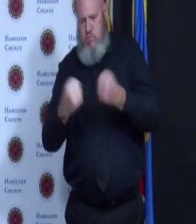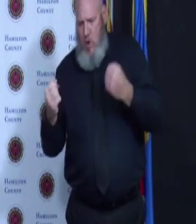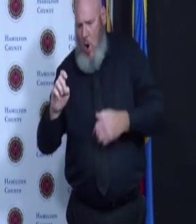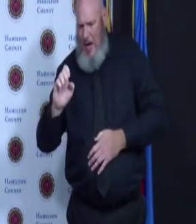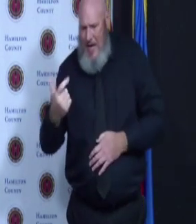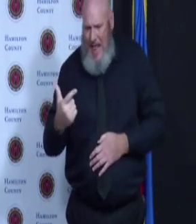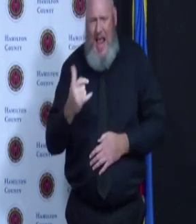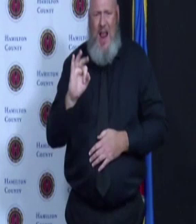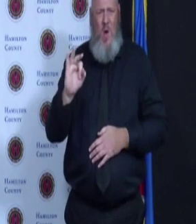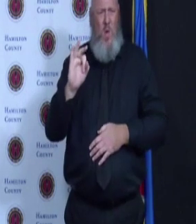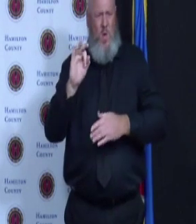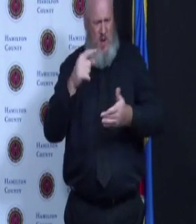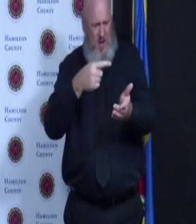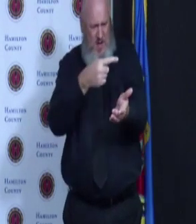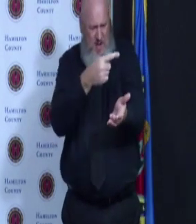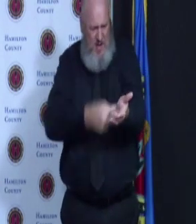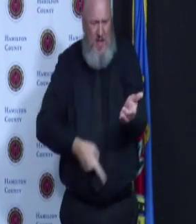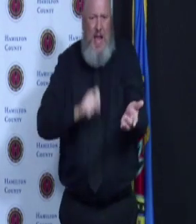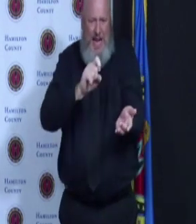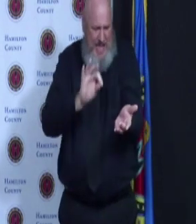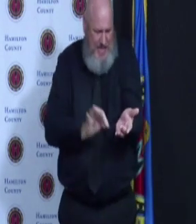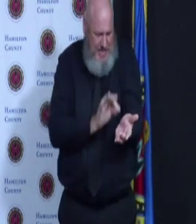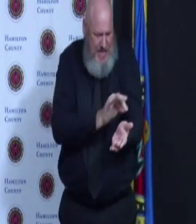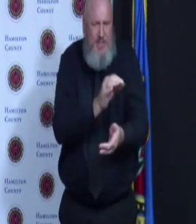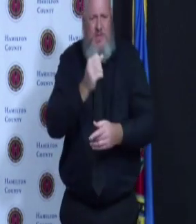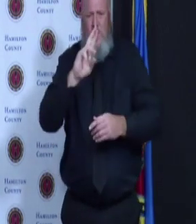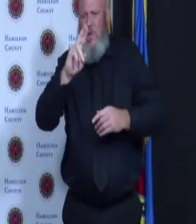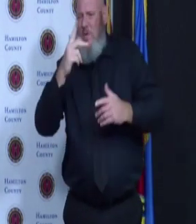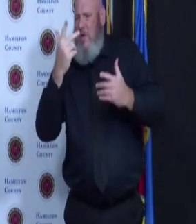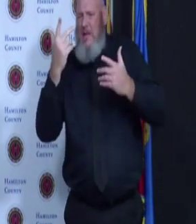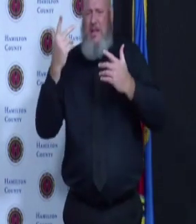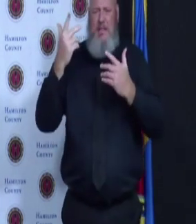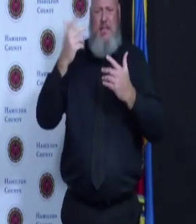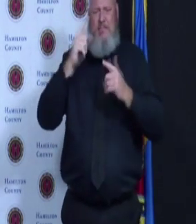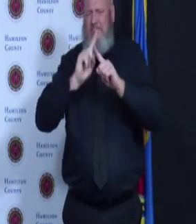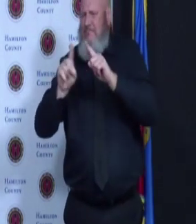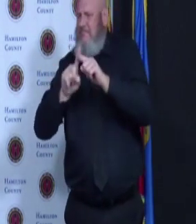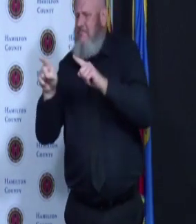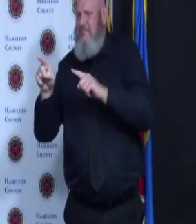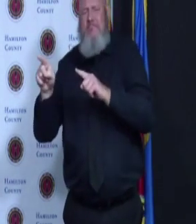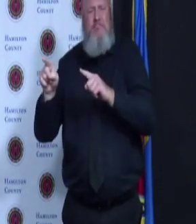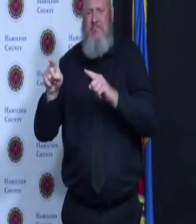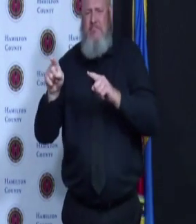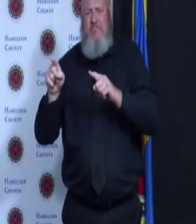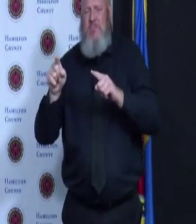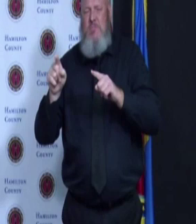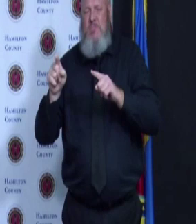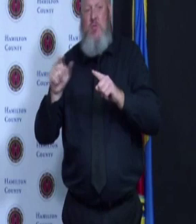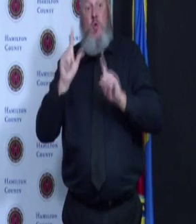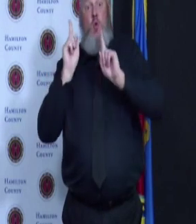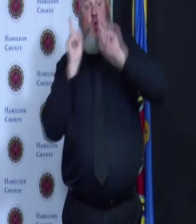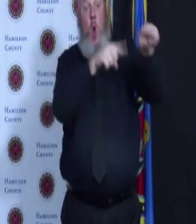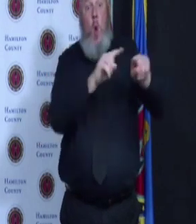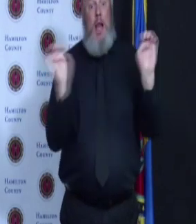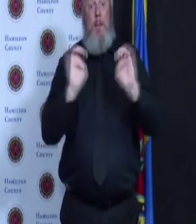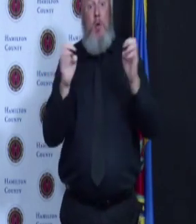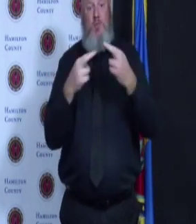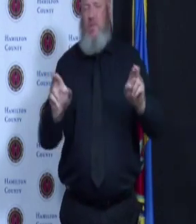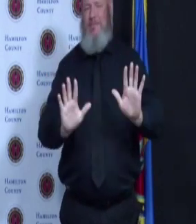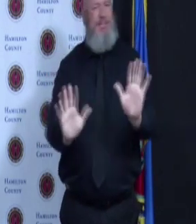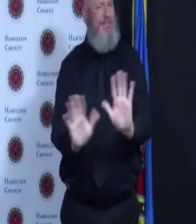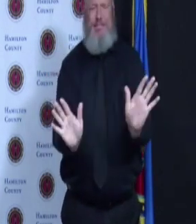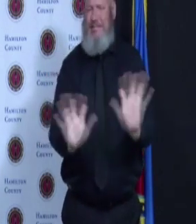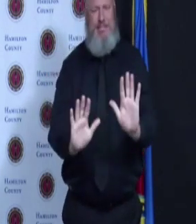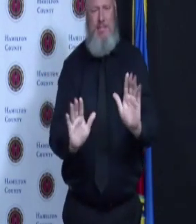are safe for pregnant women. There have been a few women who have elected to stay home and had unplanned home